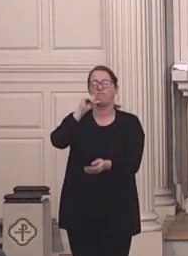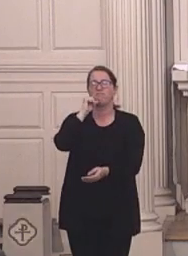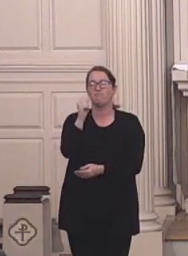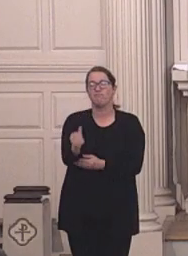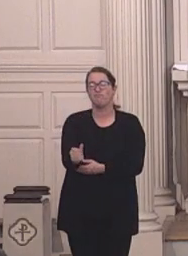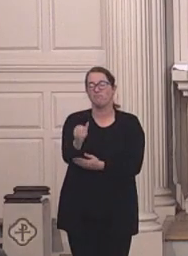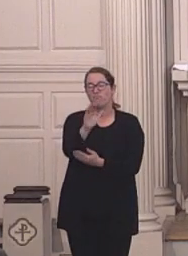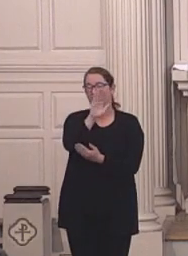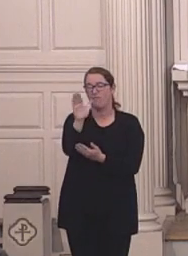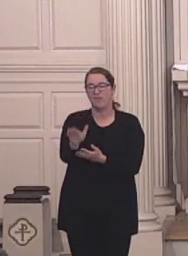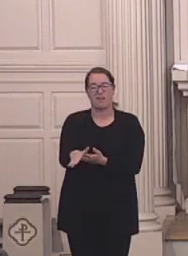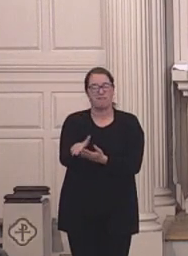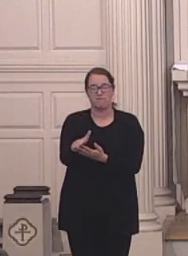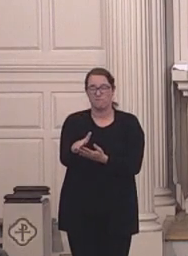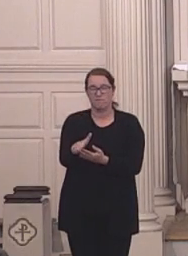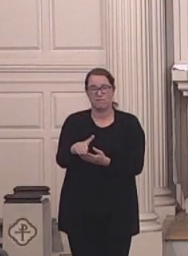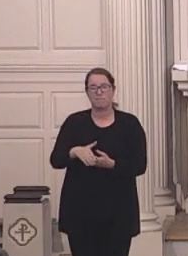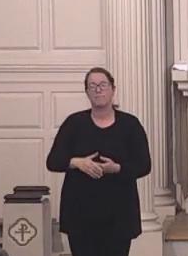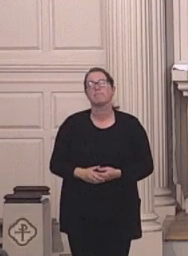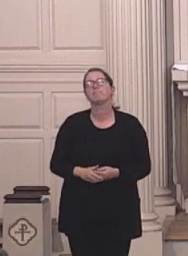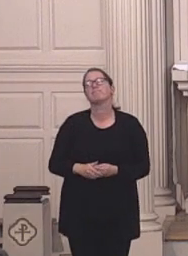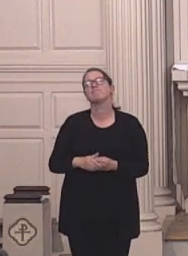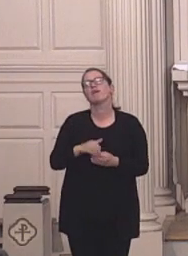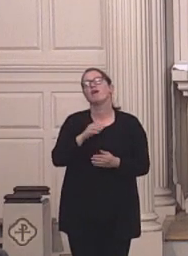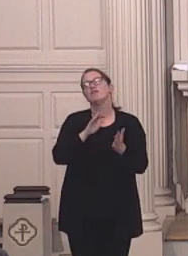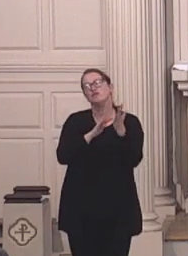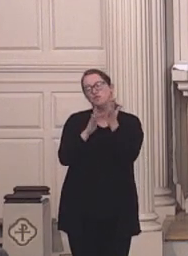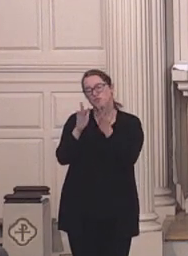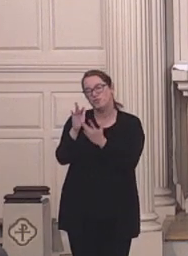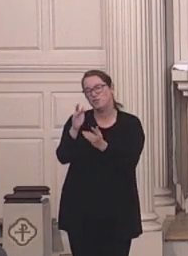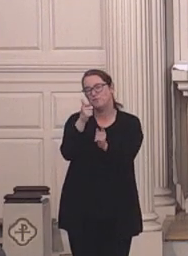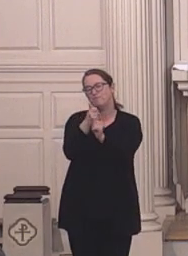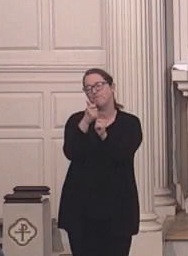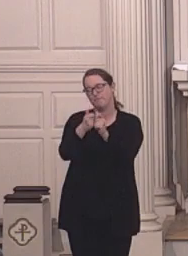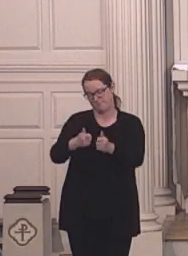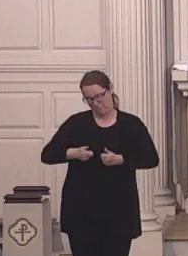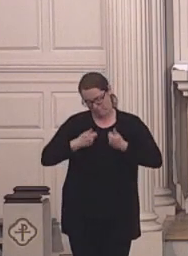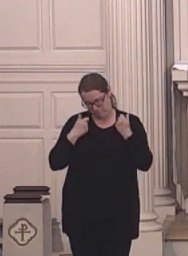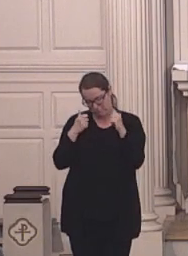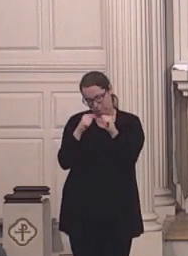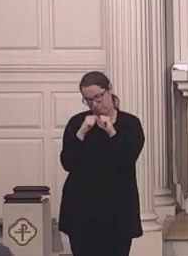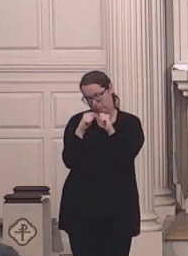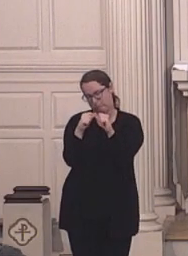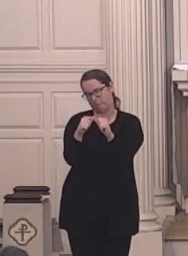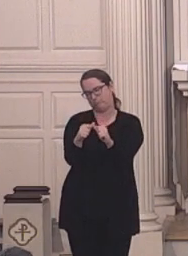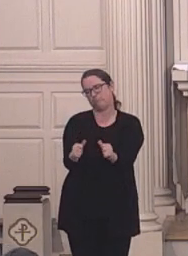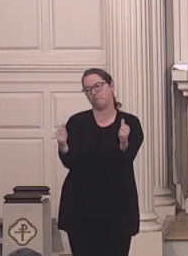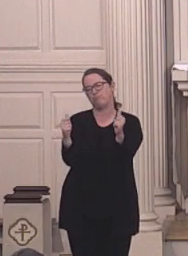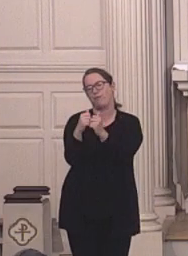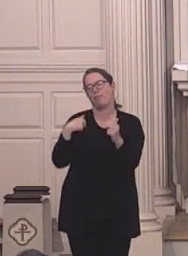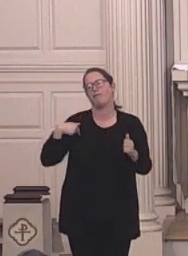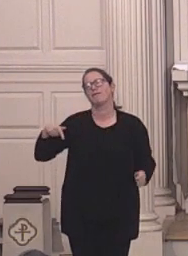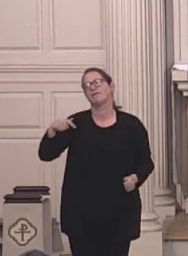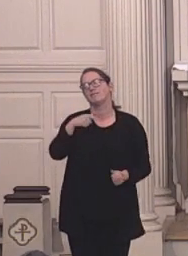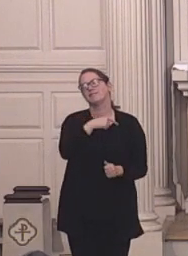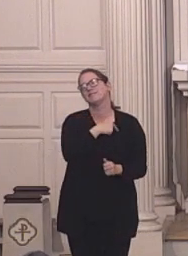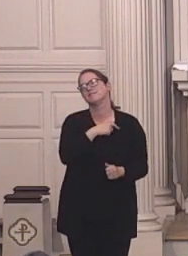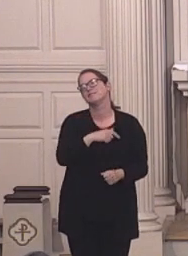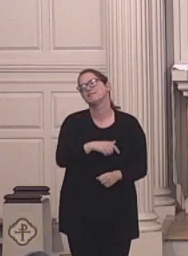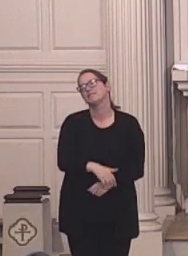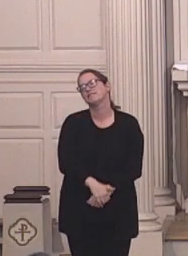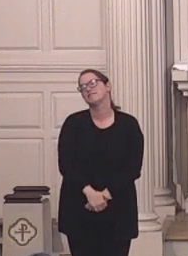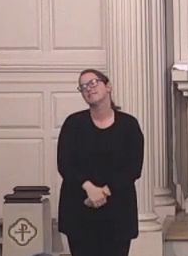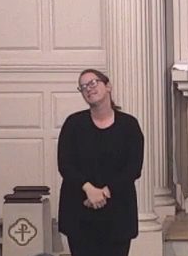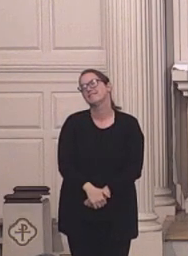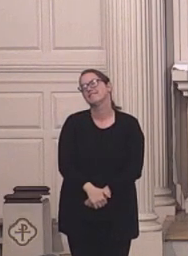same abides, still unbroken dost remain.